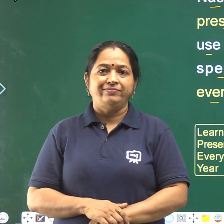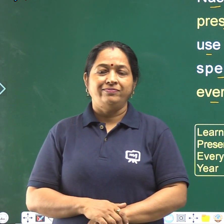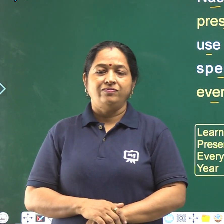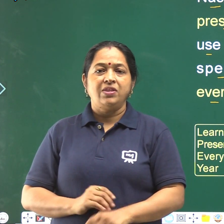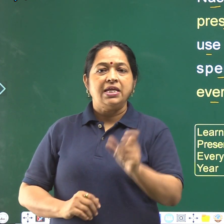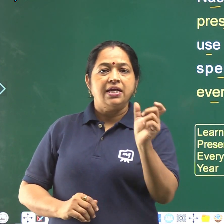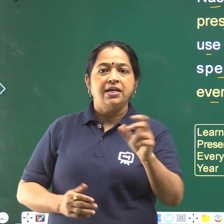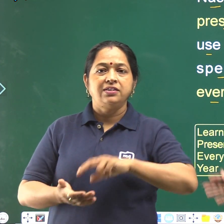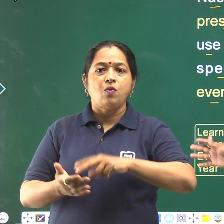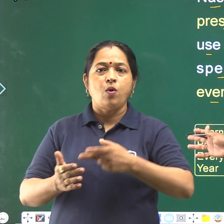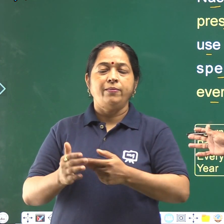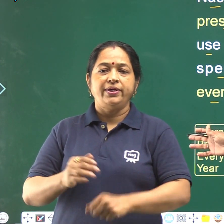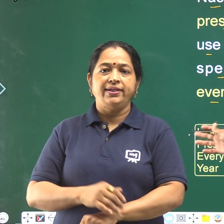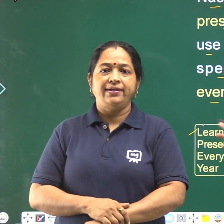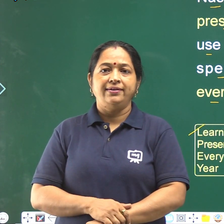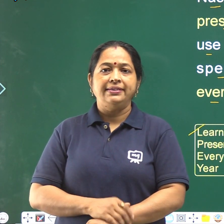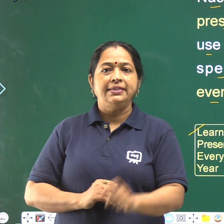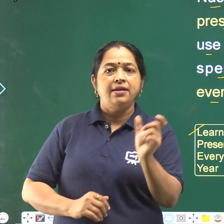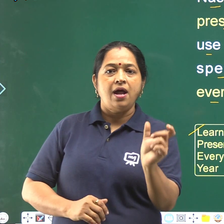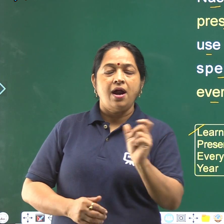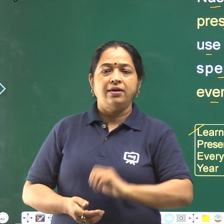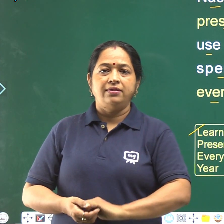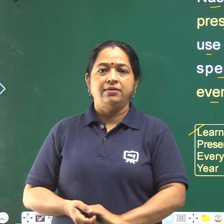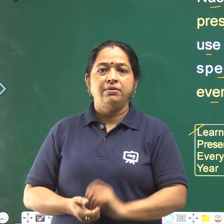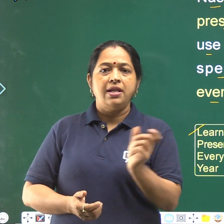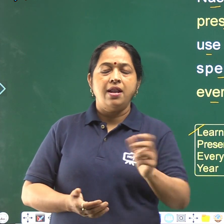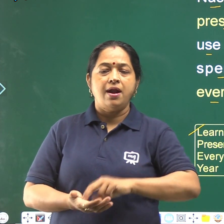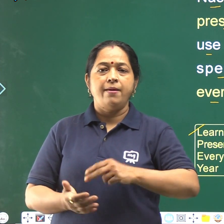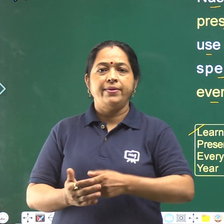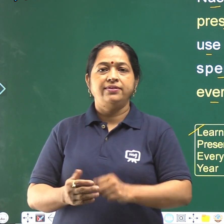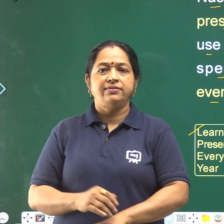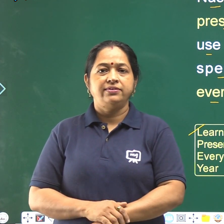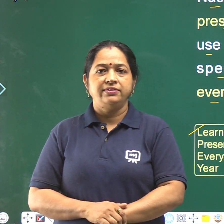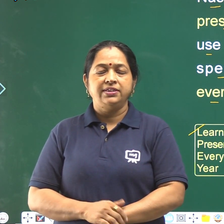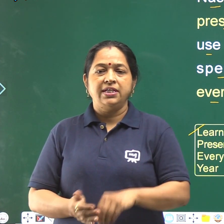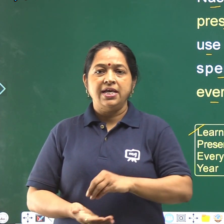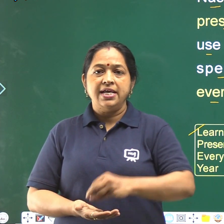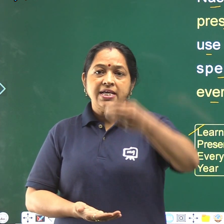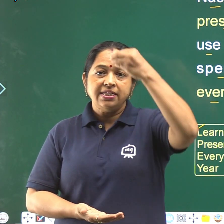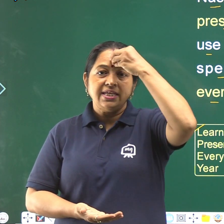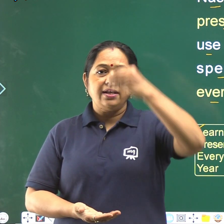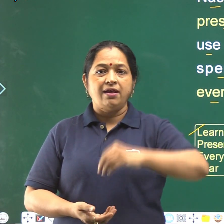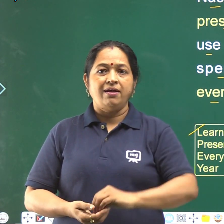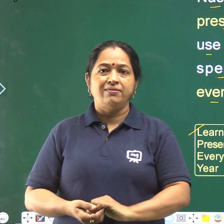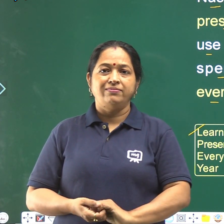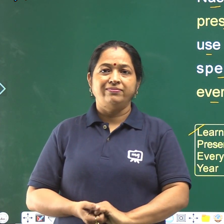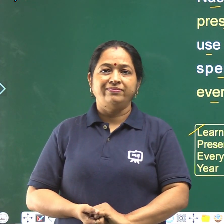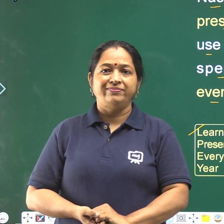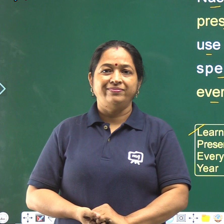Let's see the word meanings. Learn. Learn means seekhna.